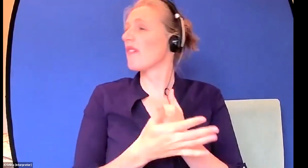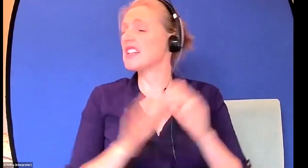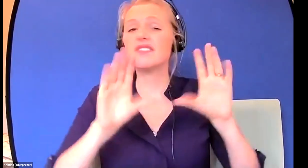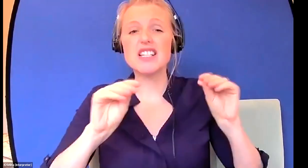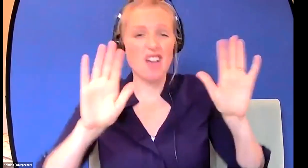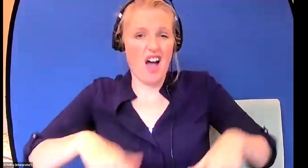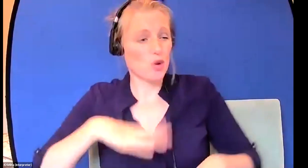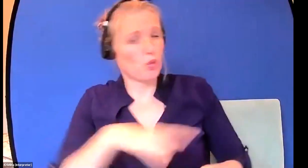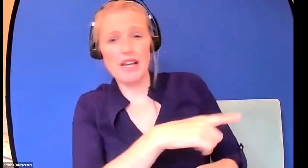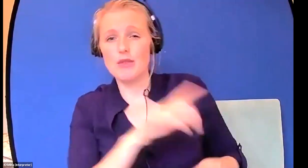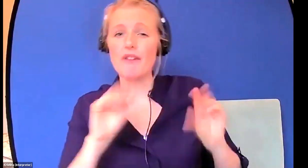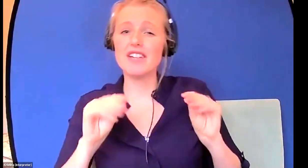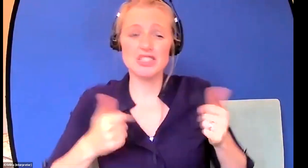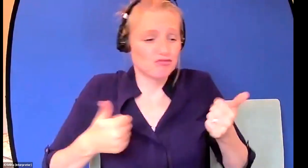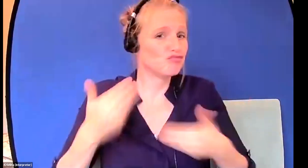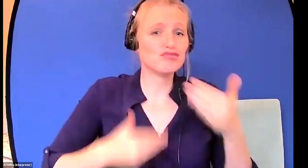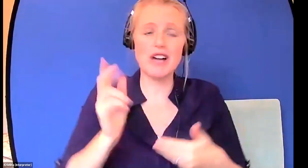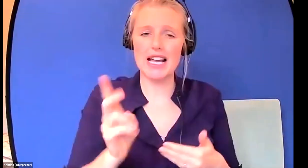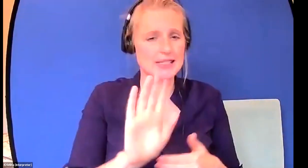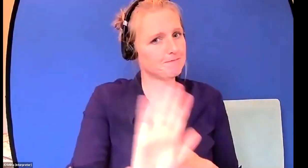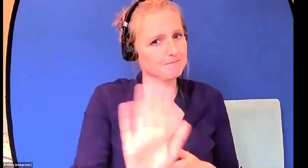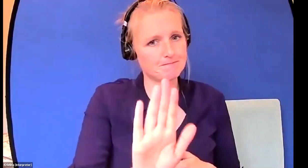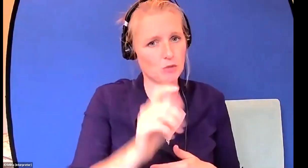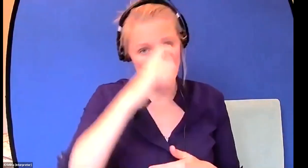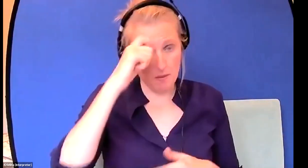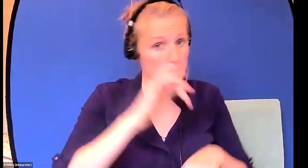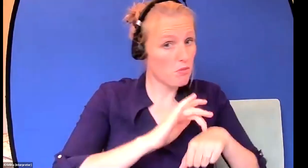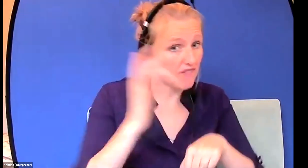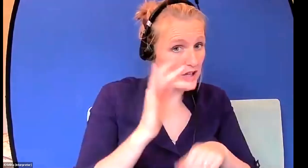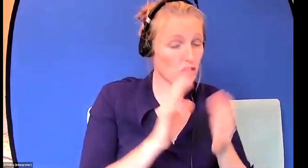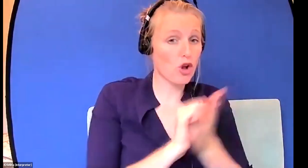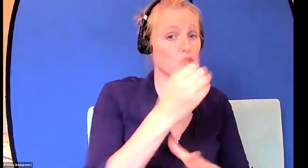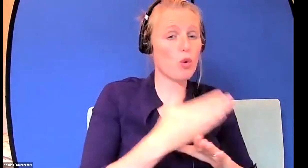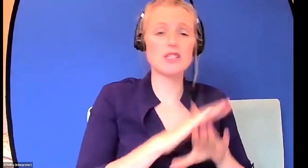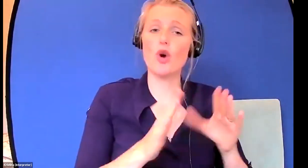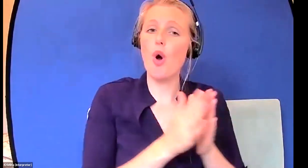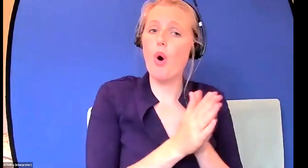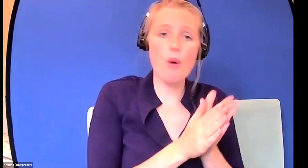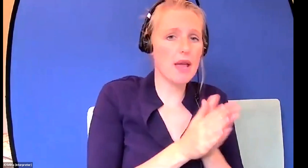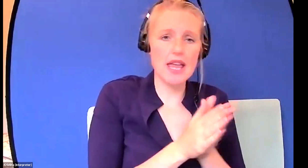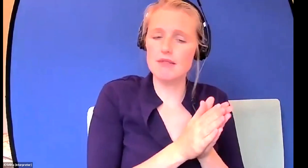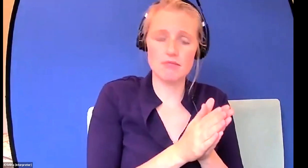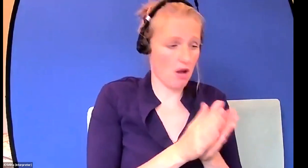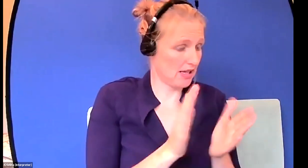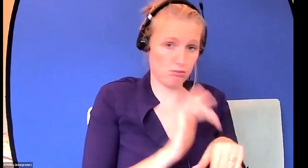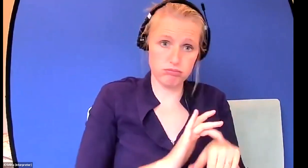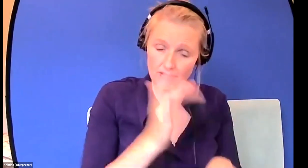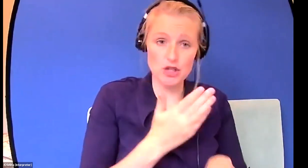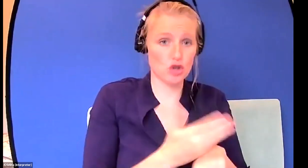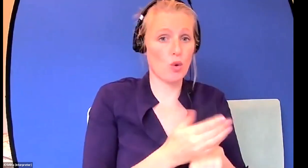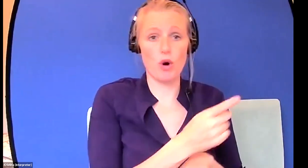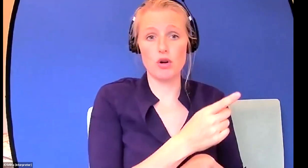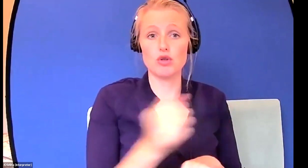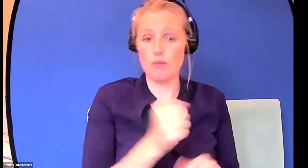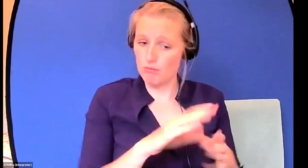to the cultural worker. We have to keep in mind that professional cultural work is not a hobby or a giveaway or something that should be gifted. It should be something